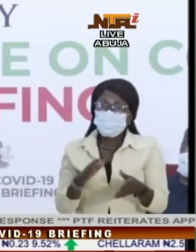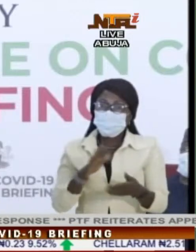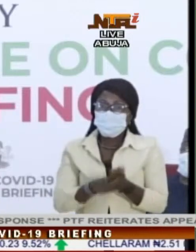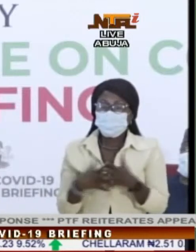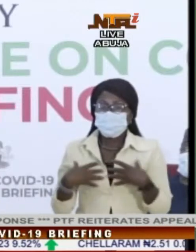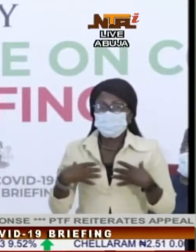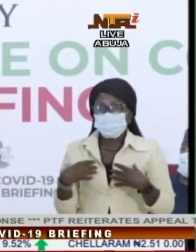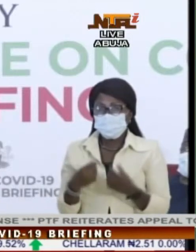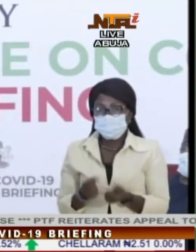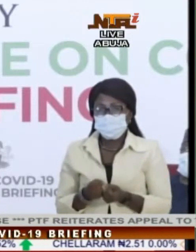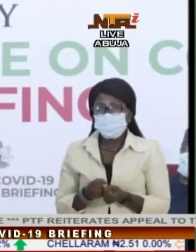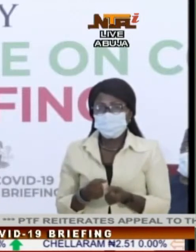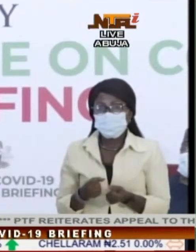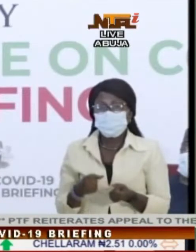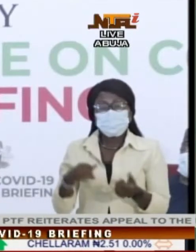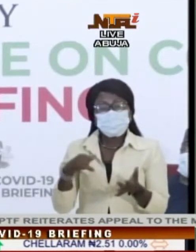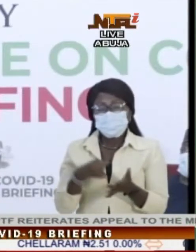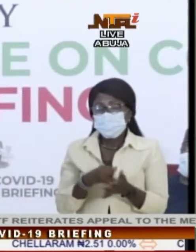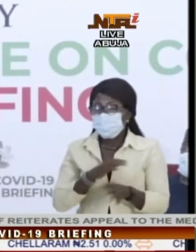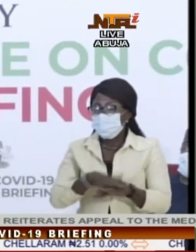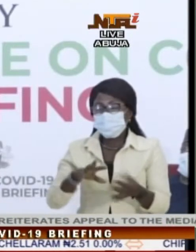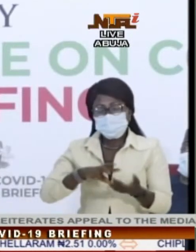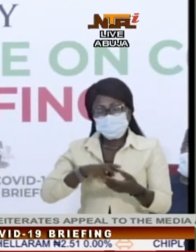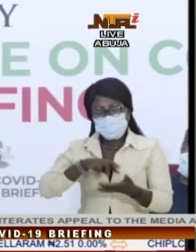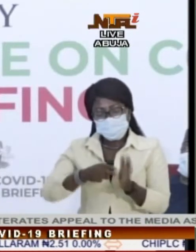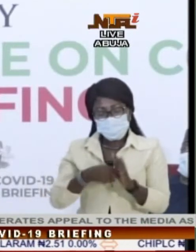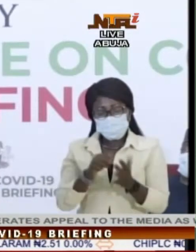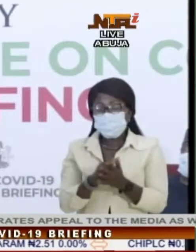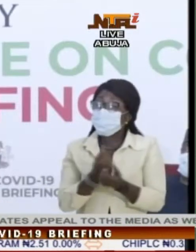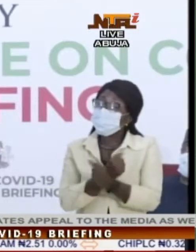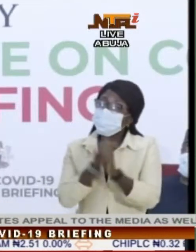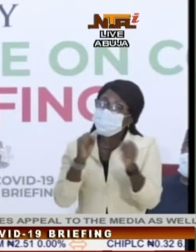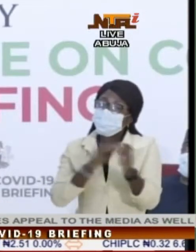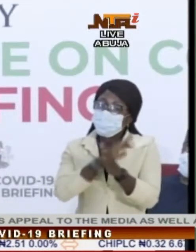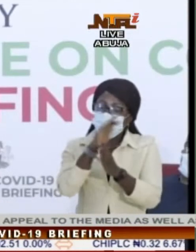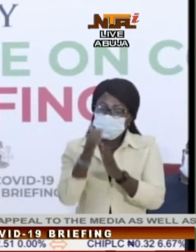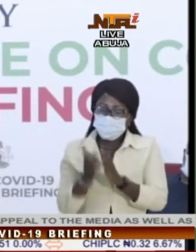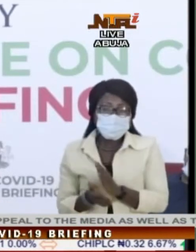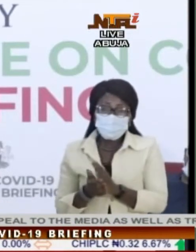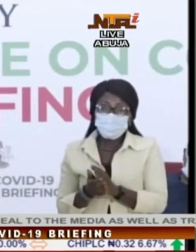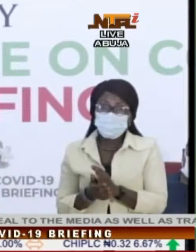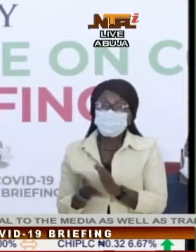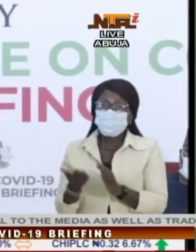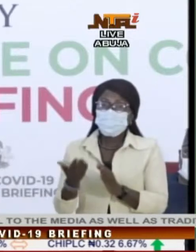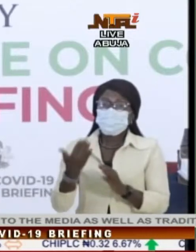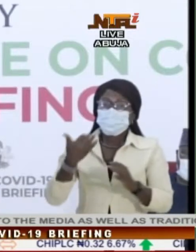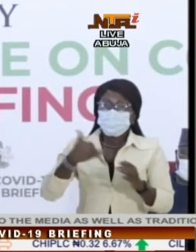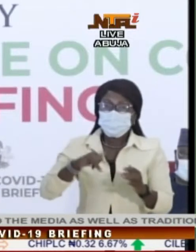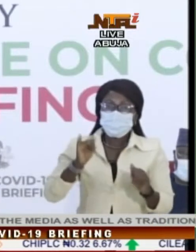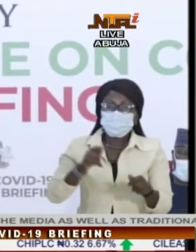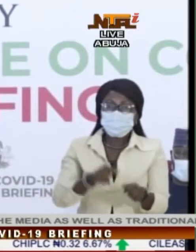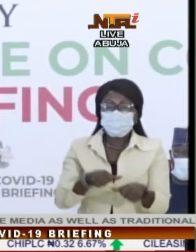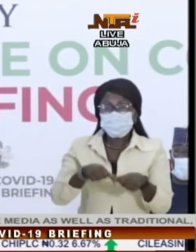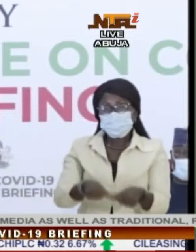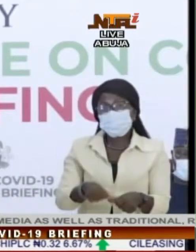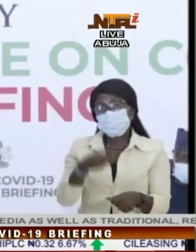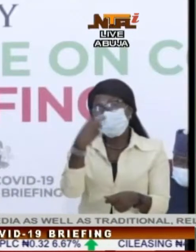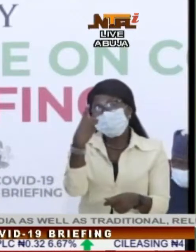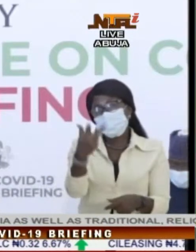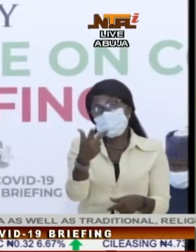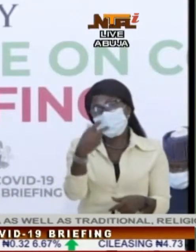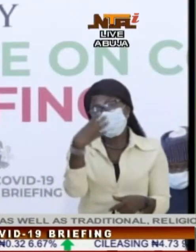lends credence to the fact that the immunity from the natural immunity is short-lived. This is why, the